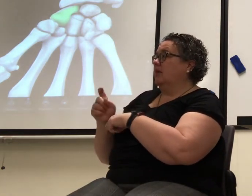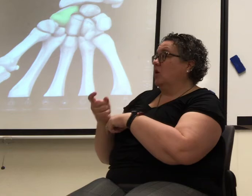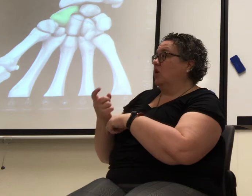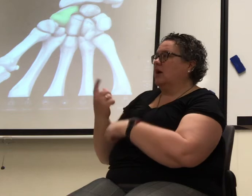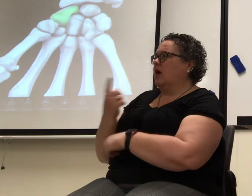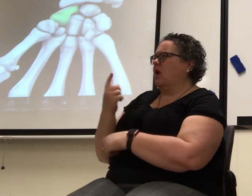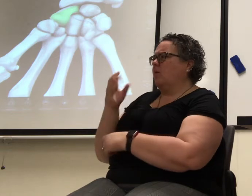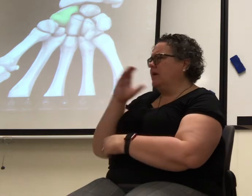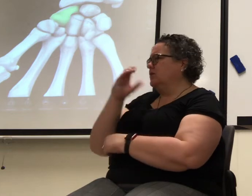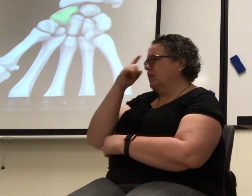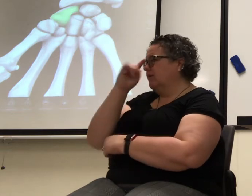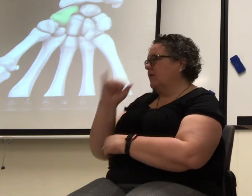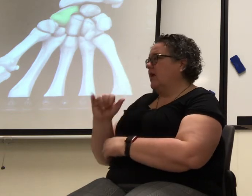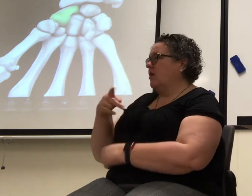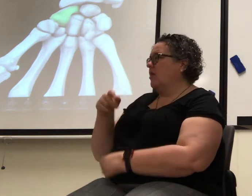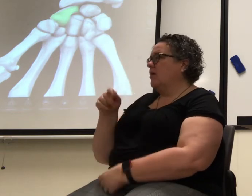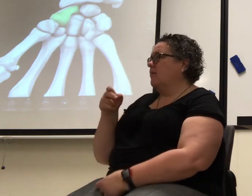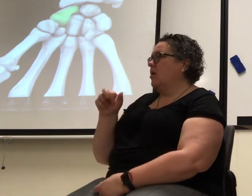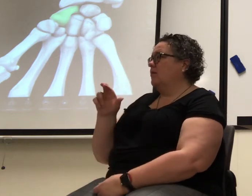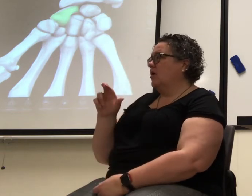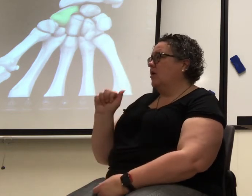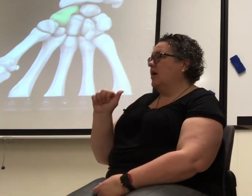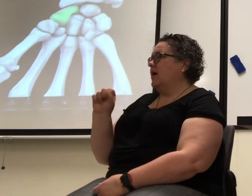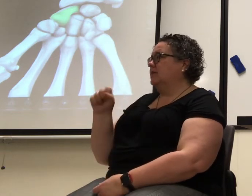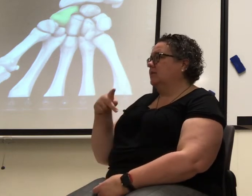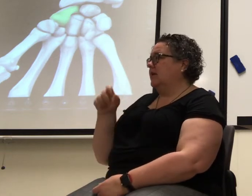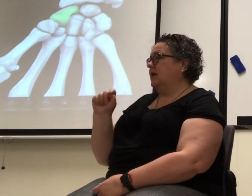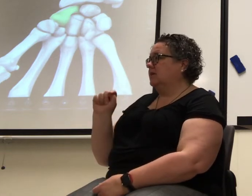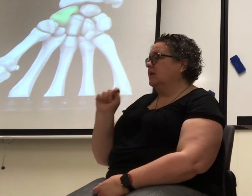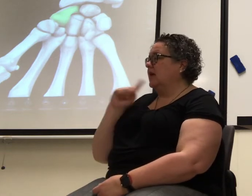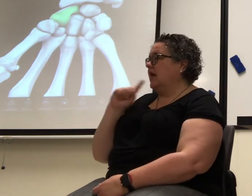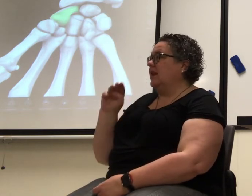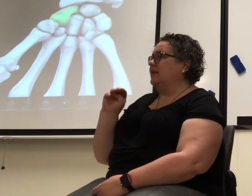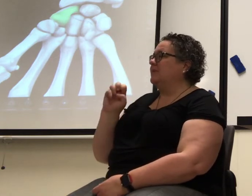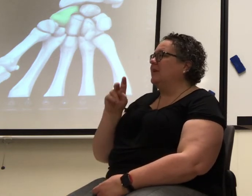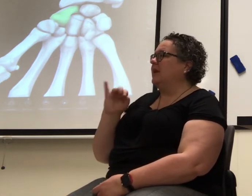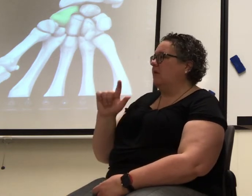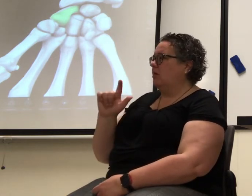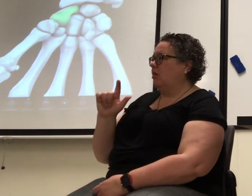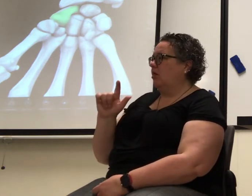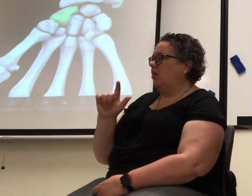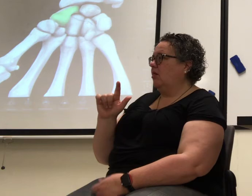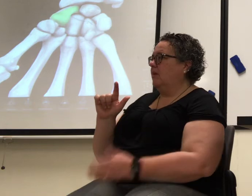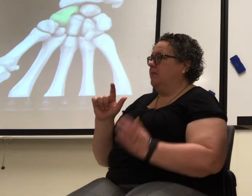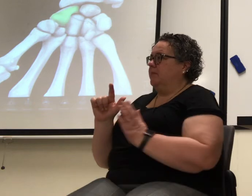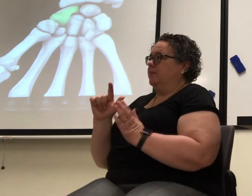look for that on the palmar aspect in its medial.